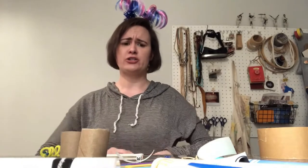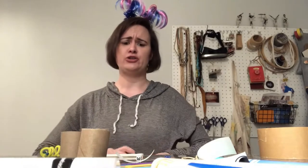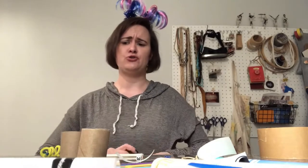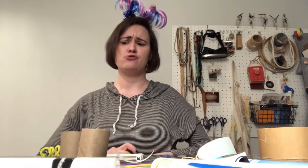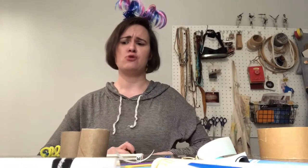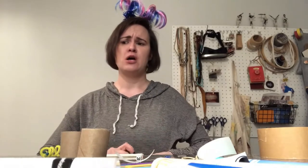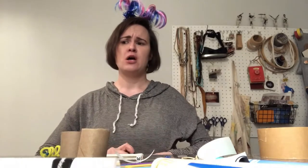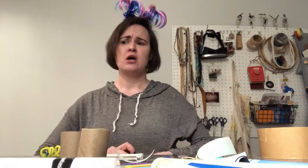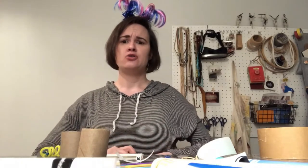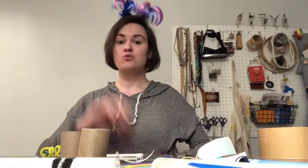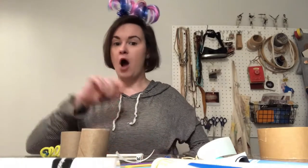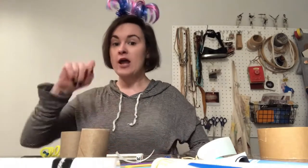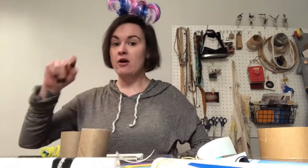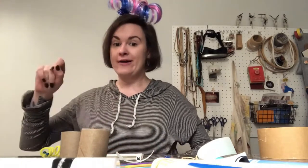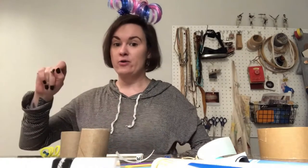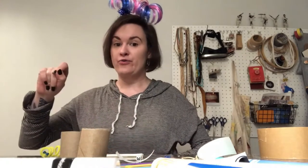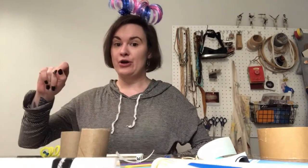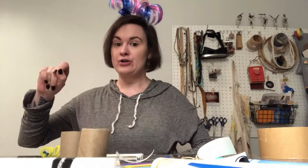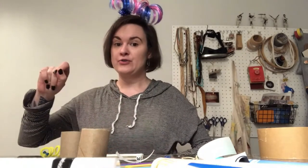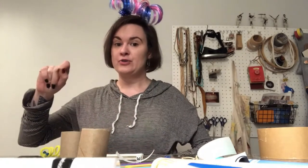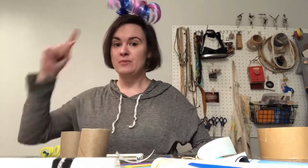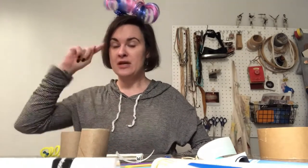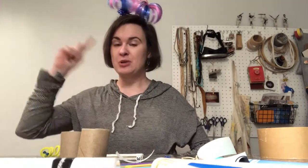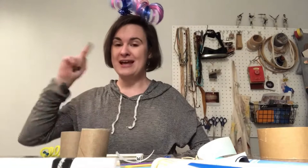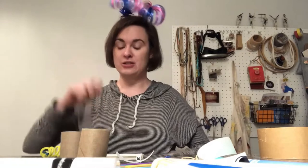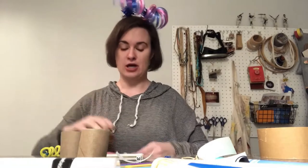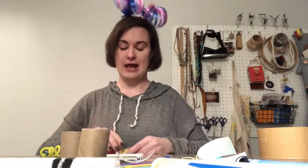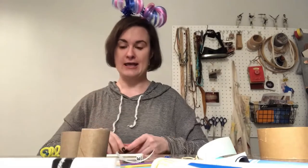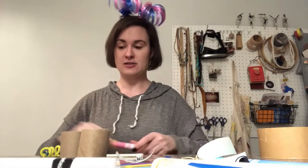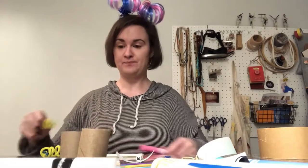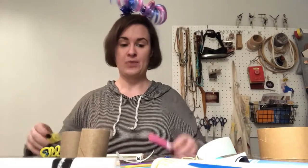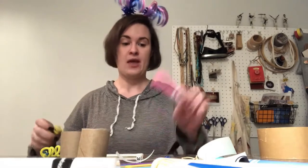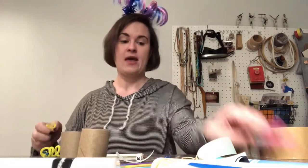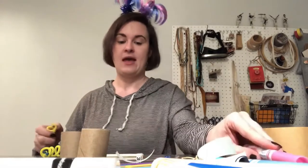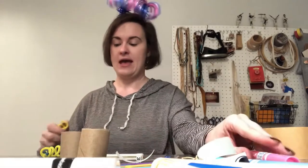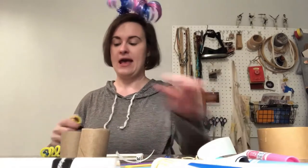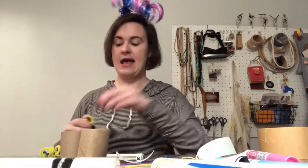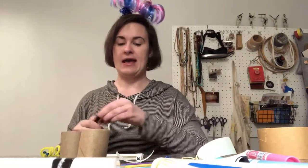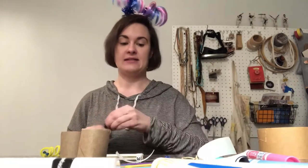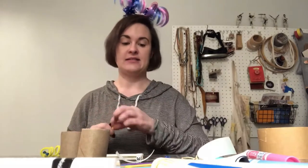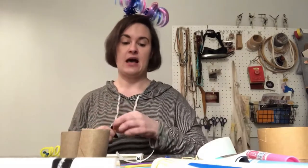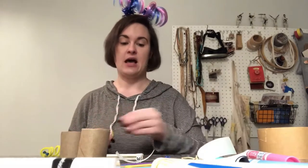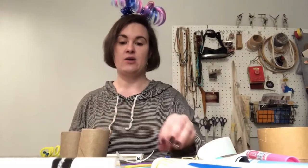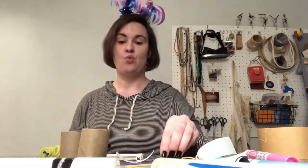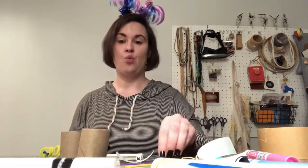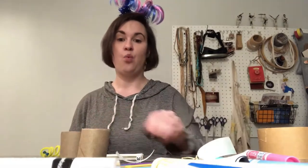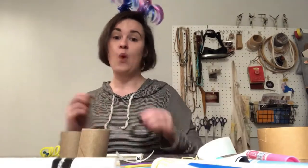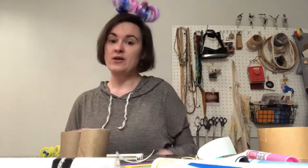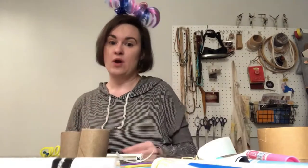to draw it all out first, make a plan in your head, and decide what you want to